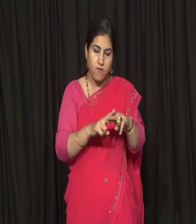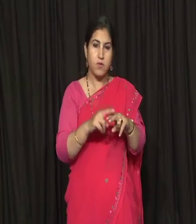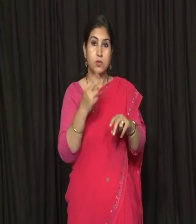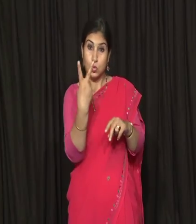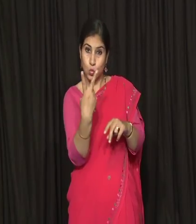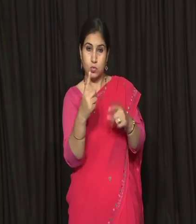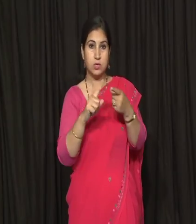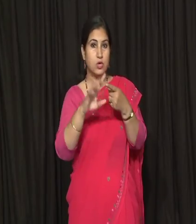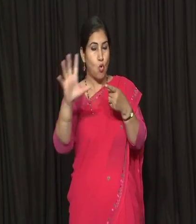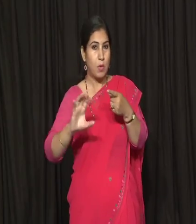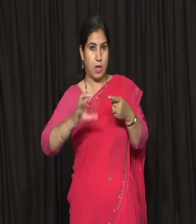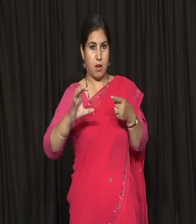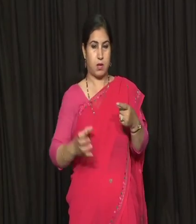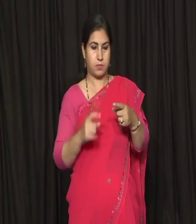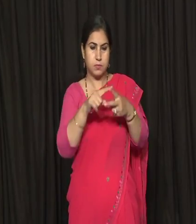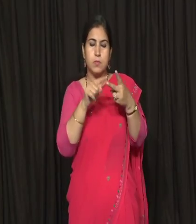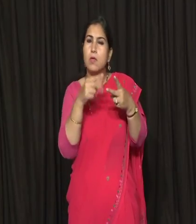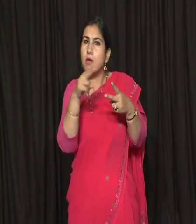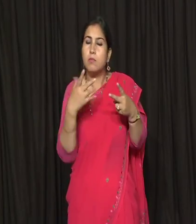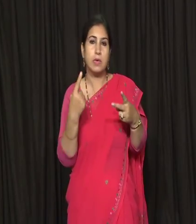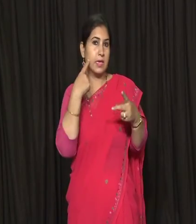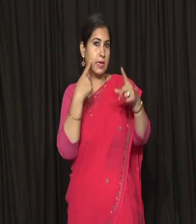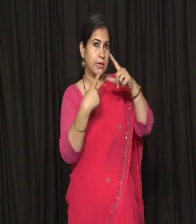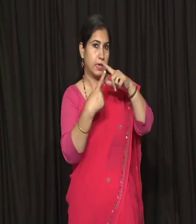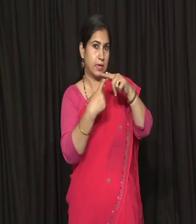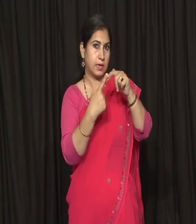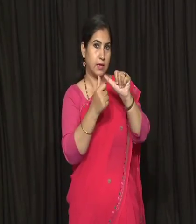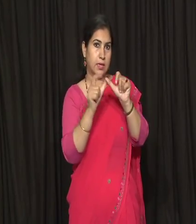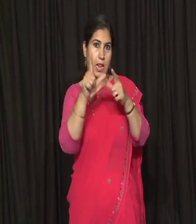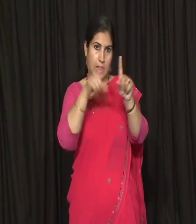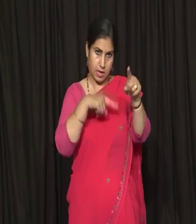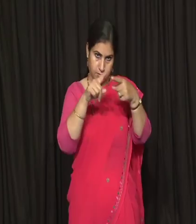Italy and Germany, one by one.